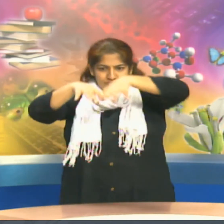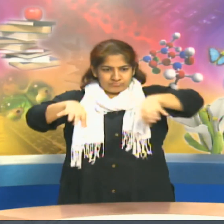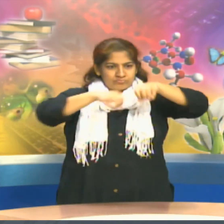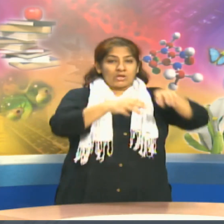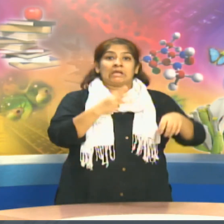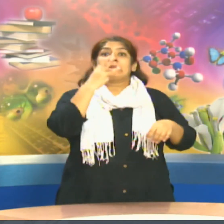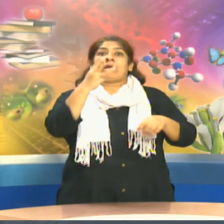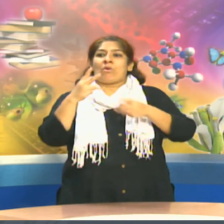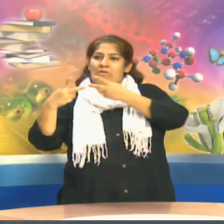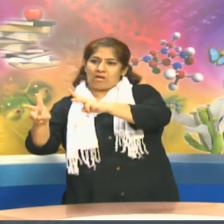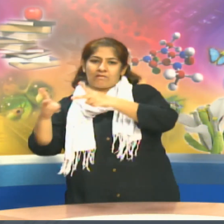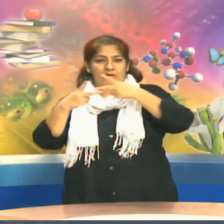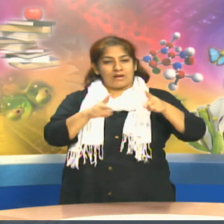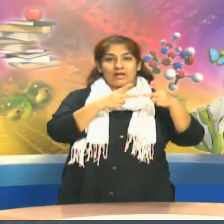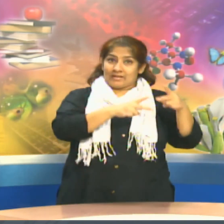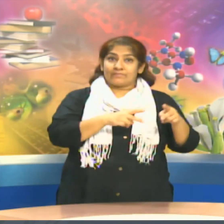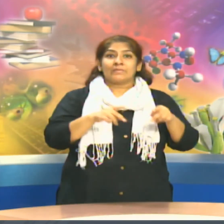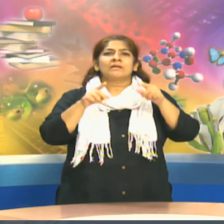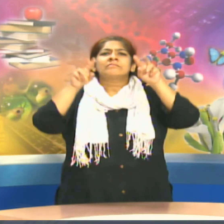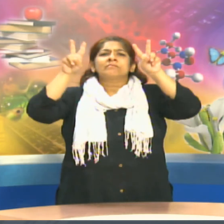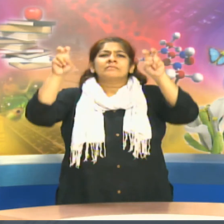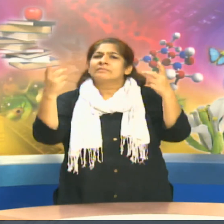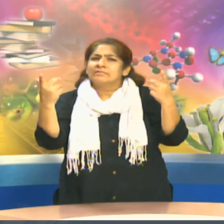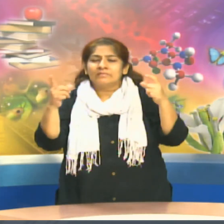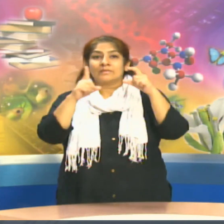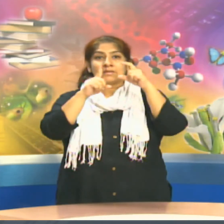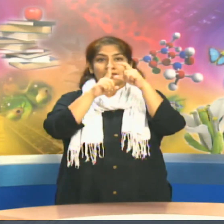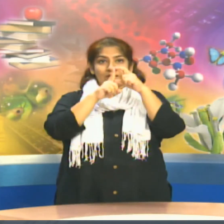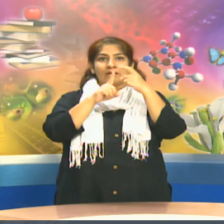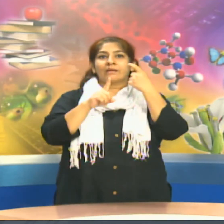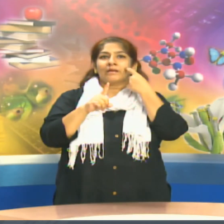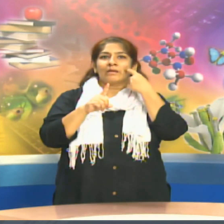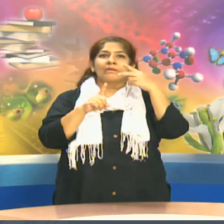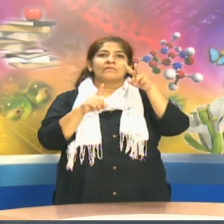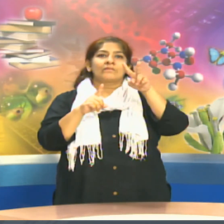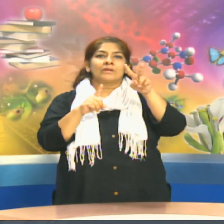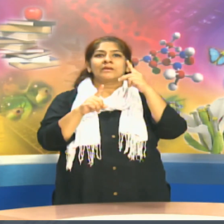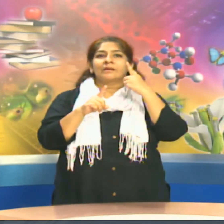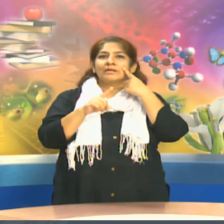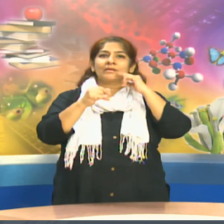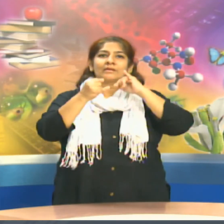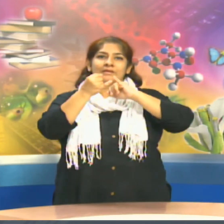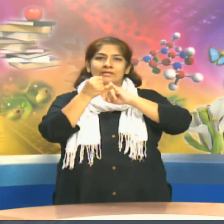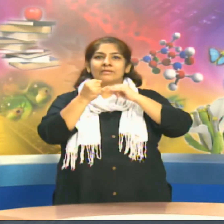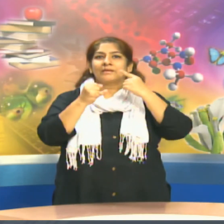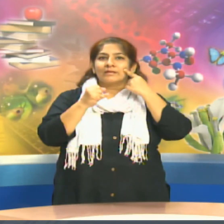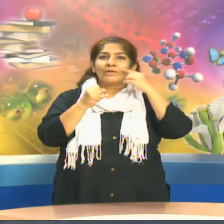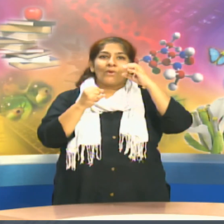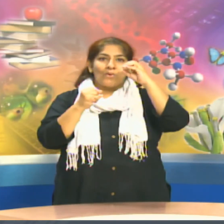structures involved in this. It has more bifurcations involved in this. This is about the divisional